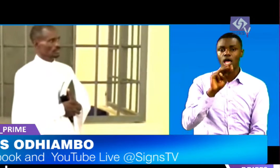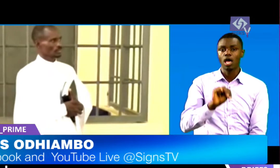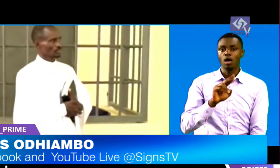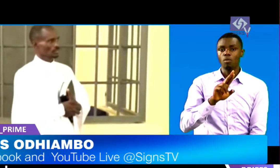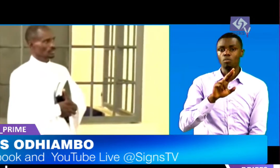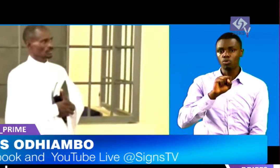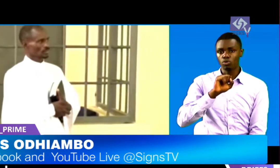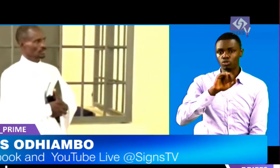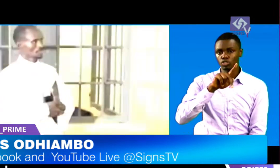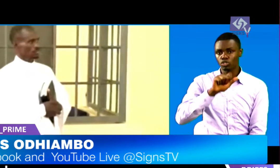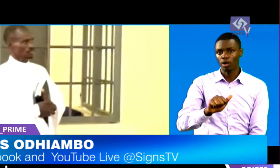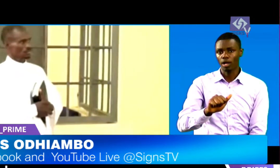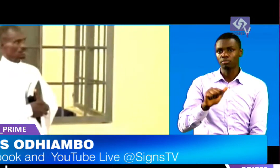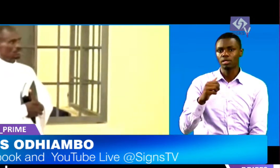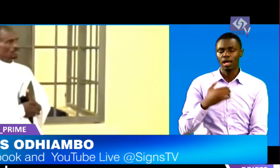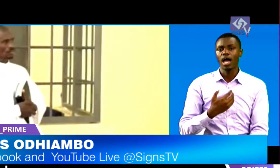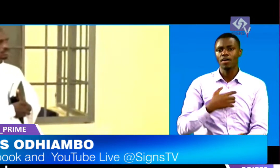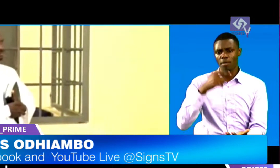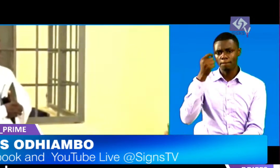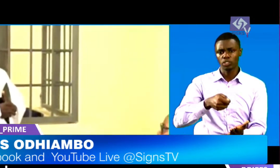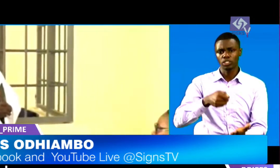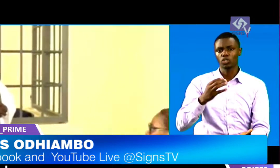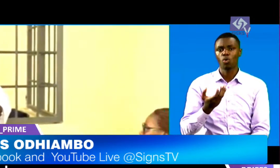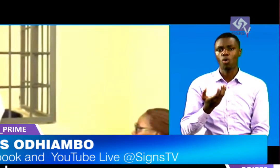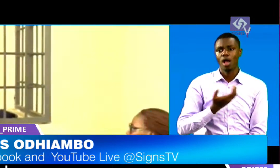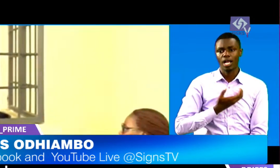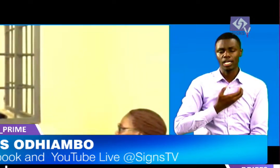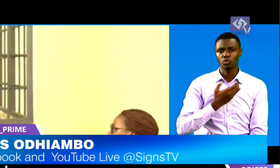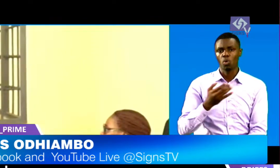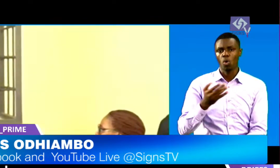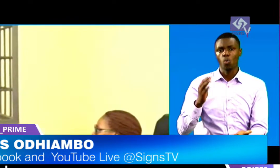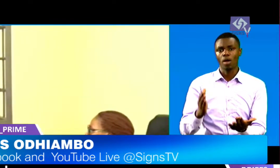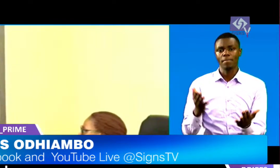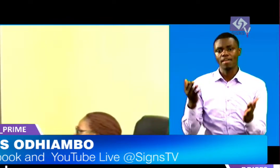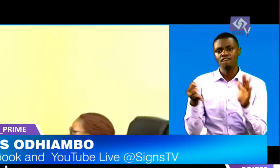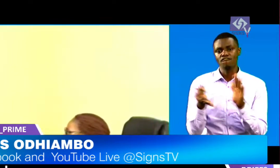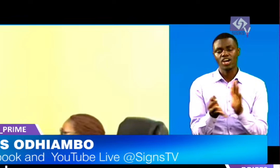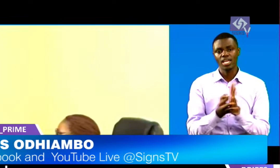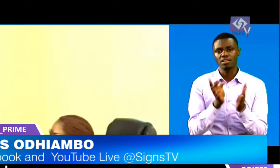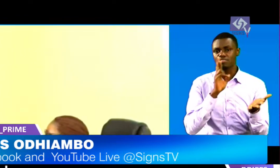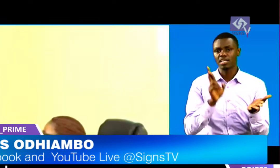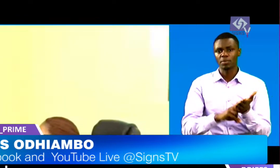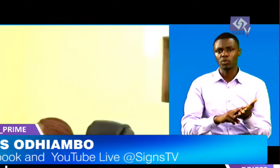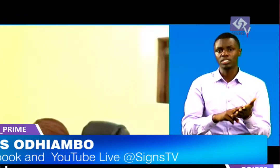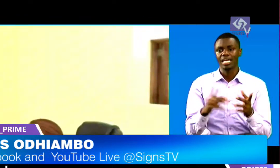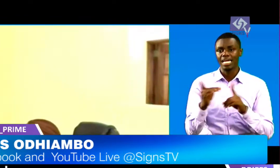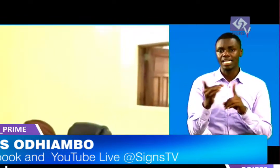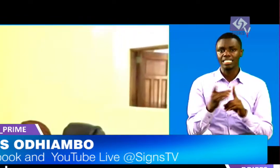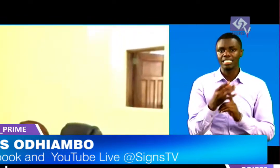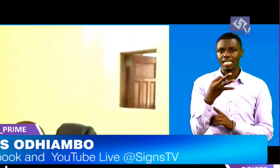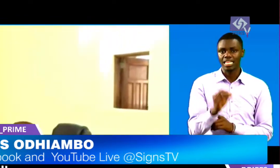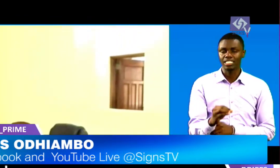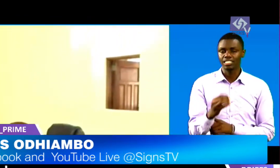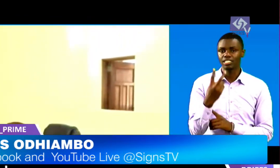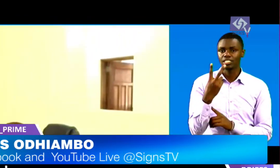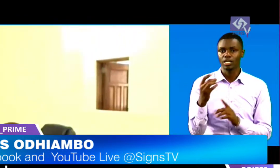learned prosecution counsel, who has filed a report via a letter dated 30th of October